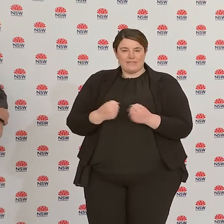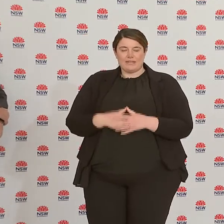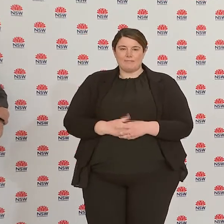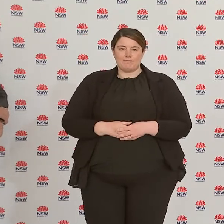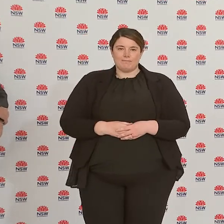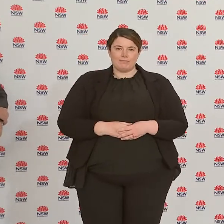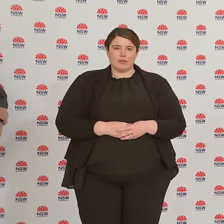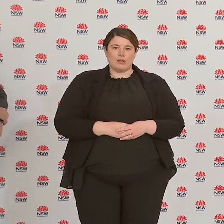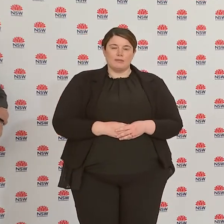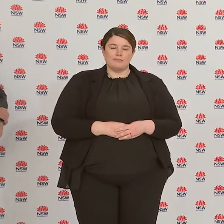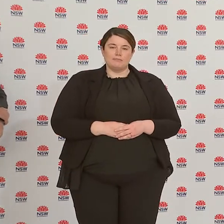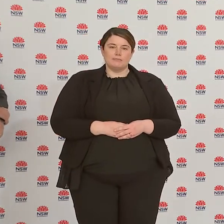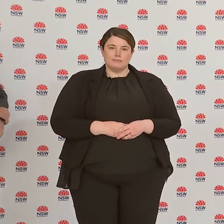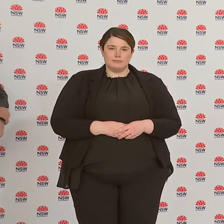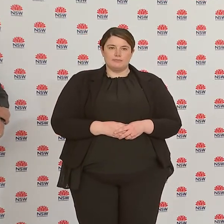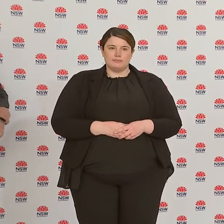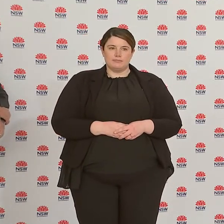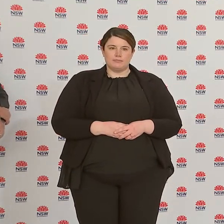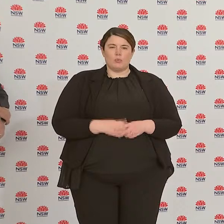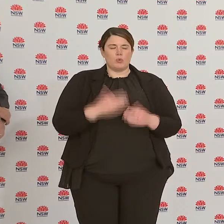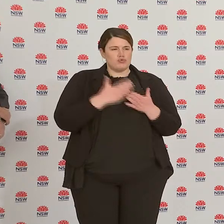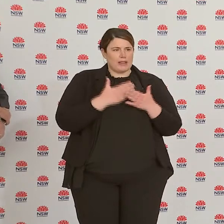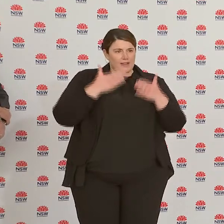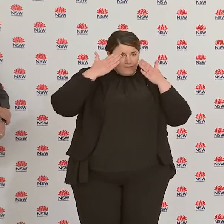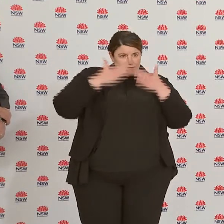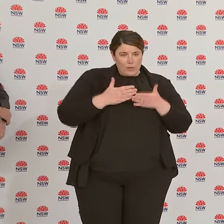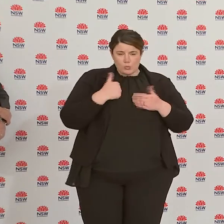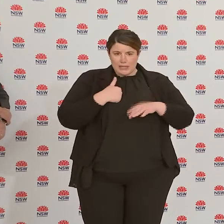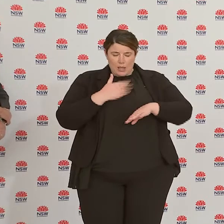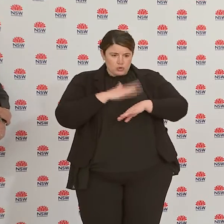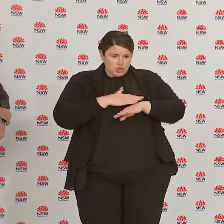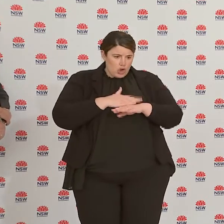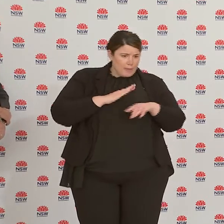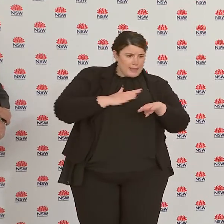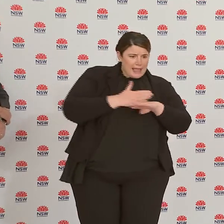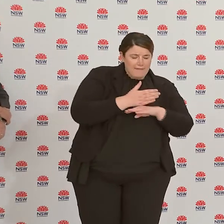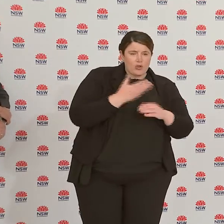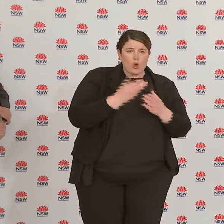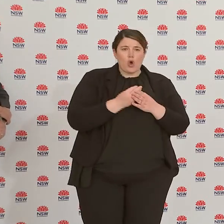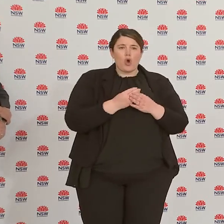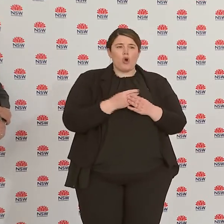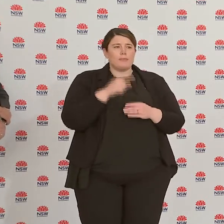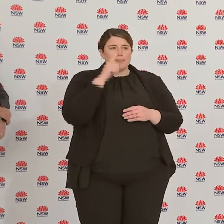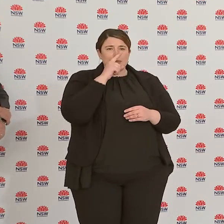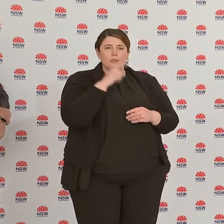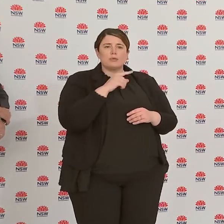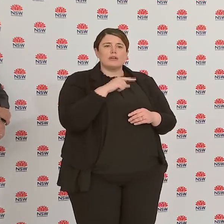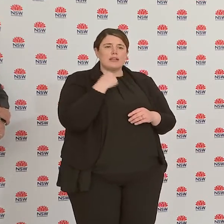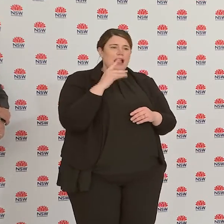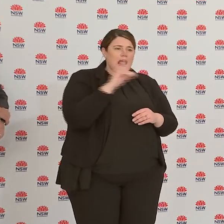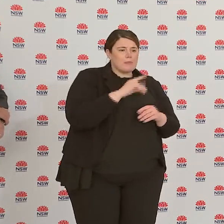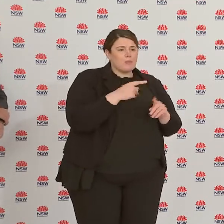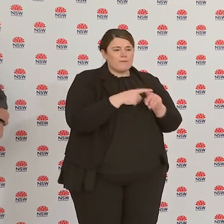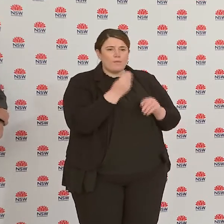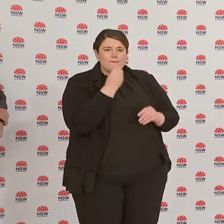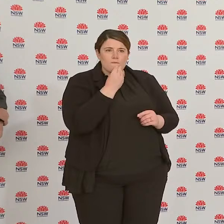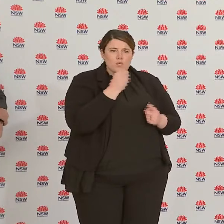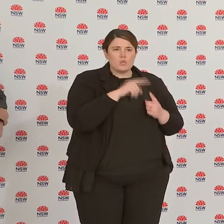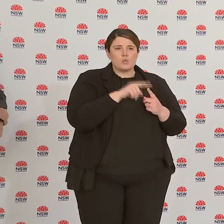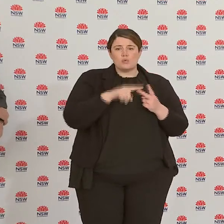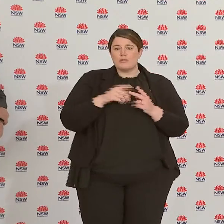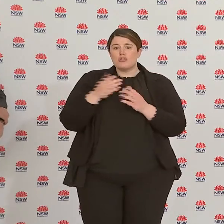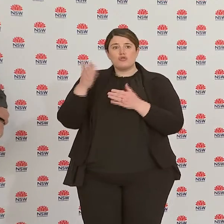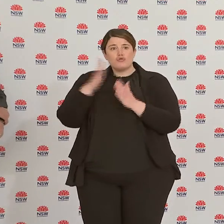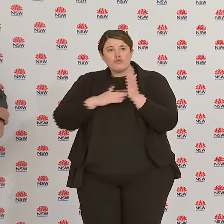and refocusing a lot of our effort on meat processing plants, distribution centres, freight